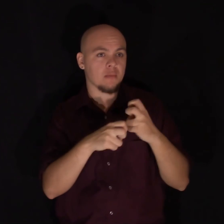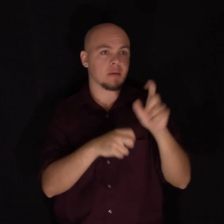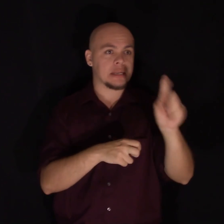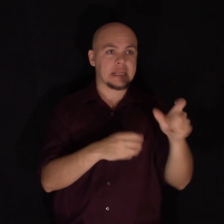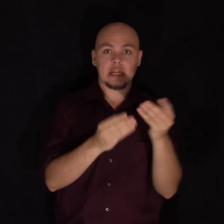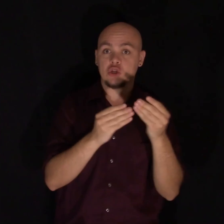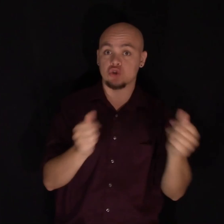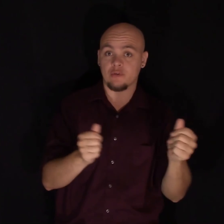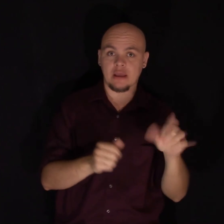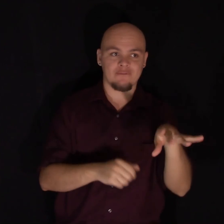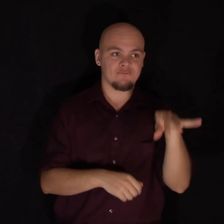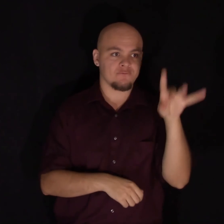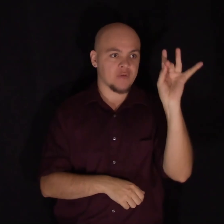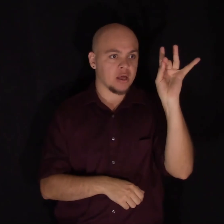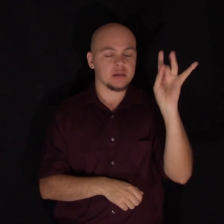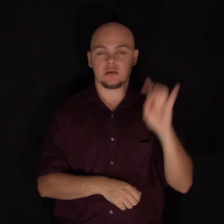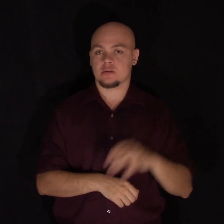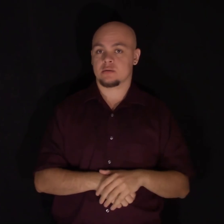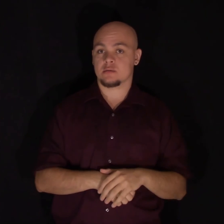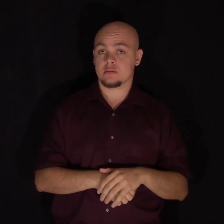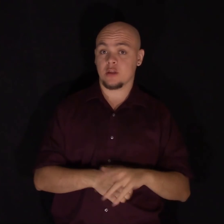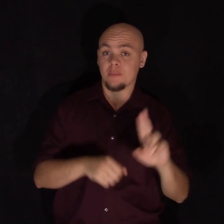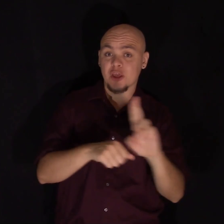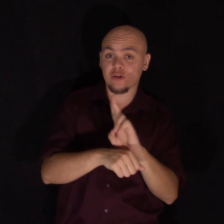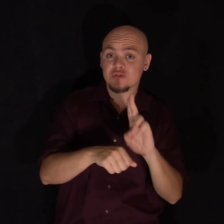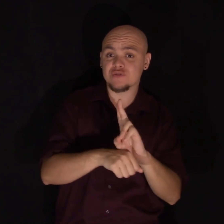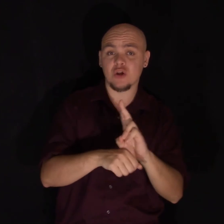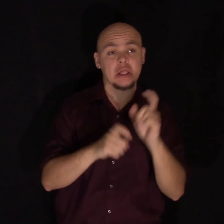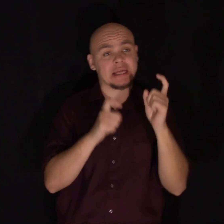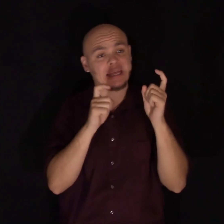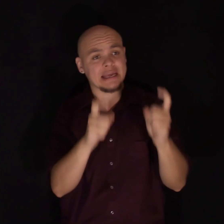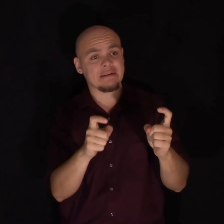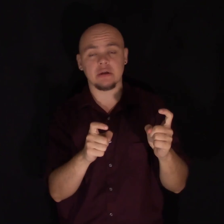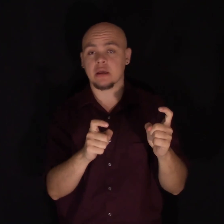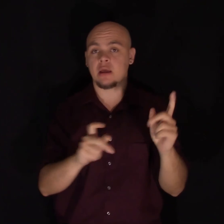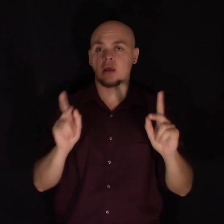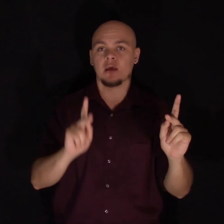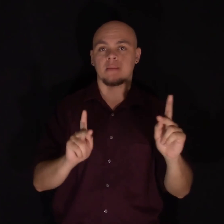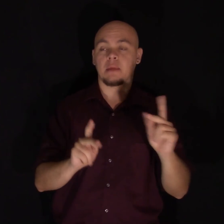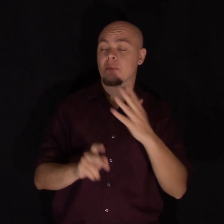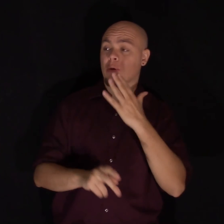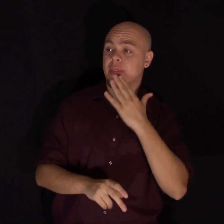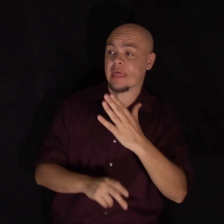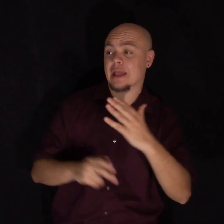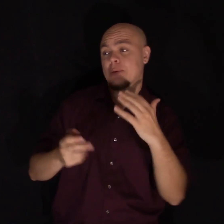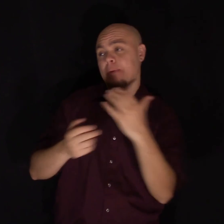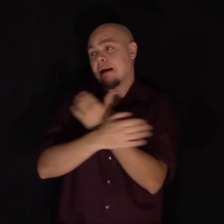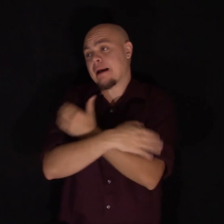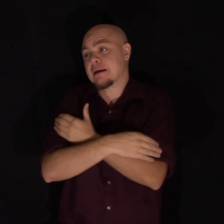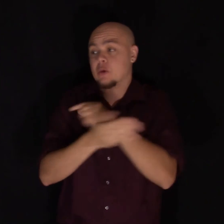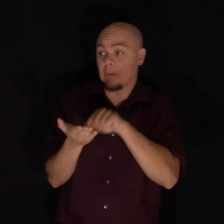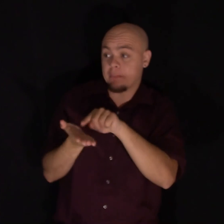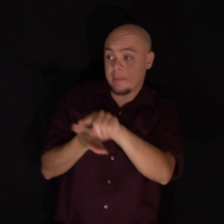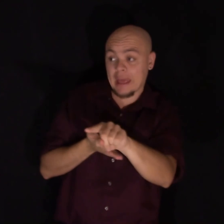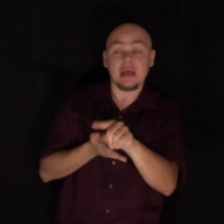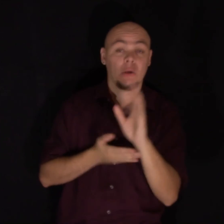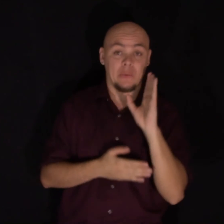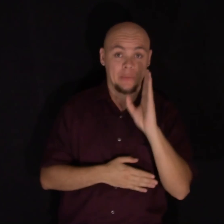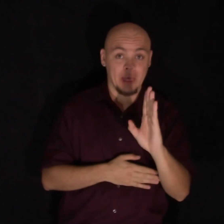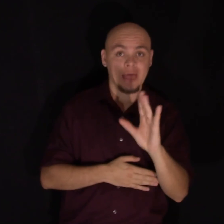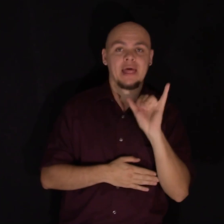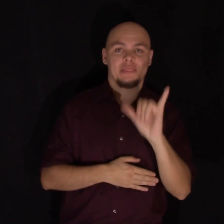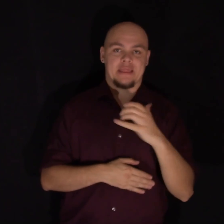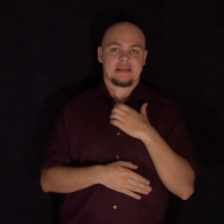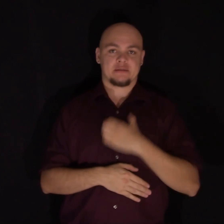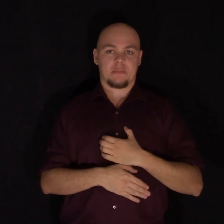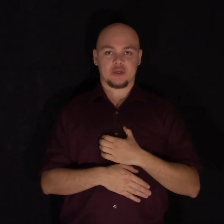solving. Be useful, generous. People will thank you and hug you and pay you for it. And that's where passion